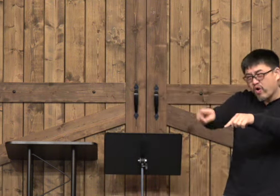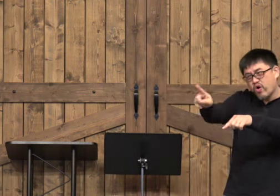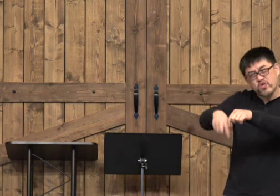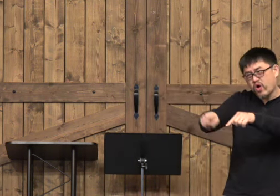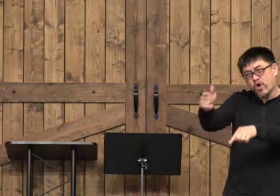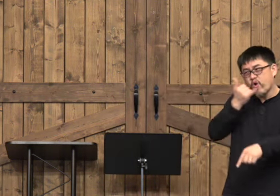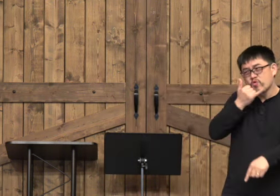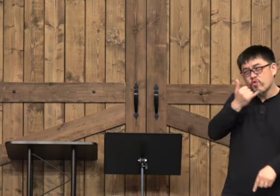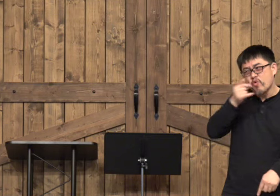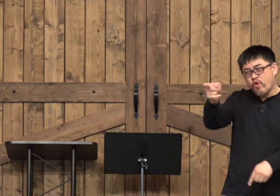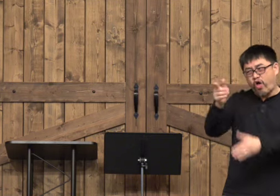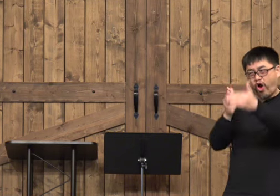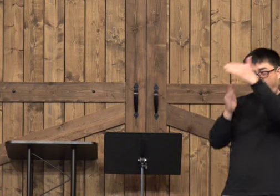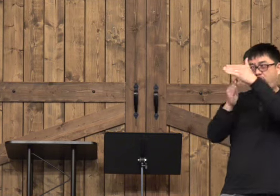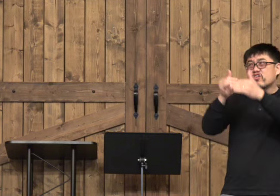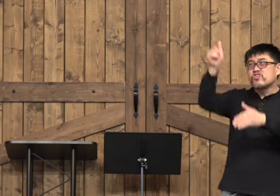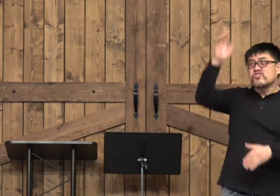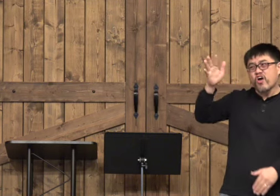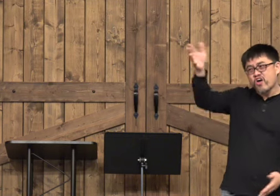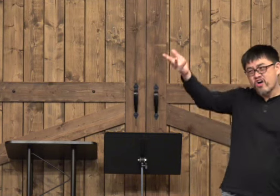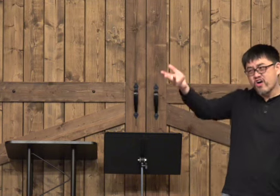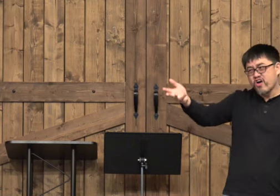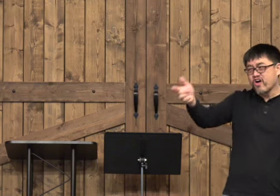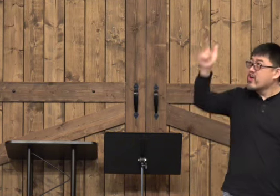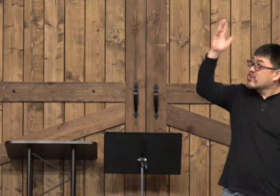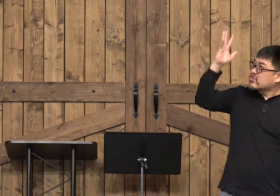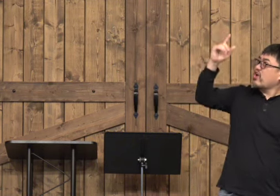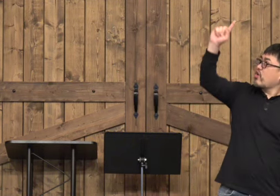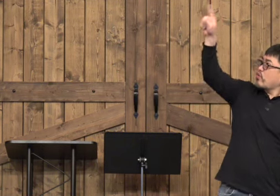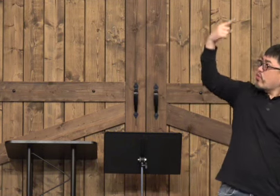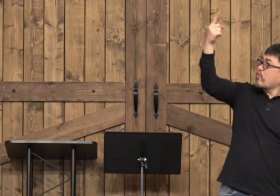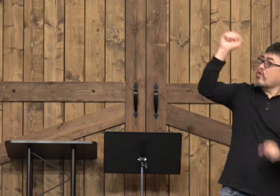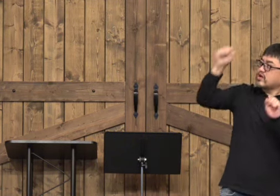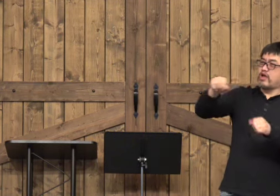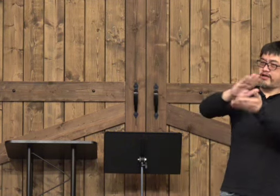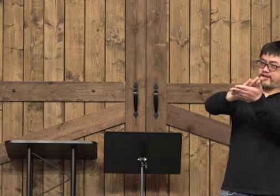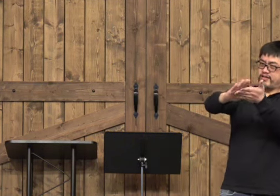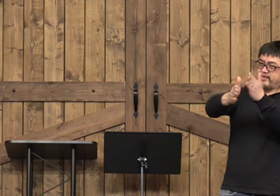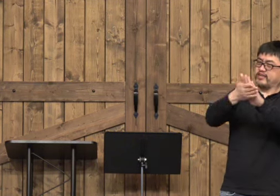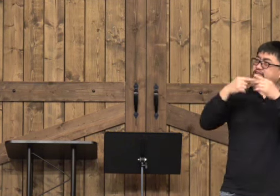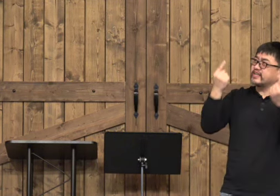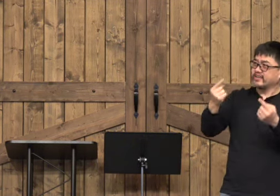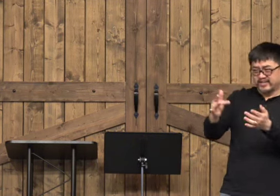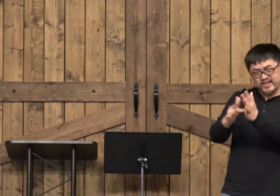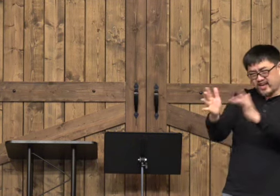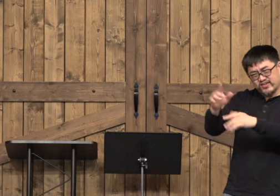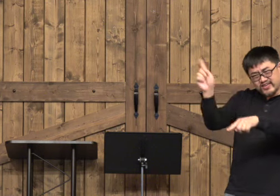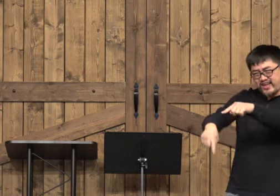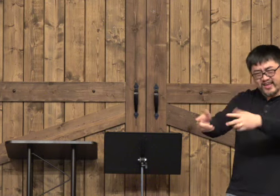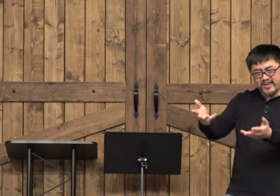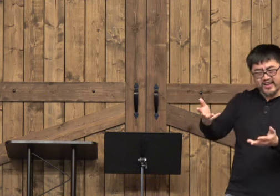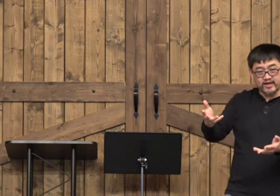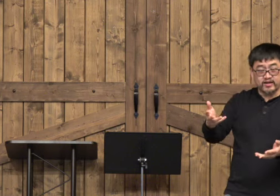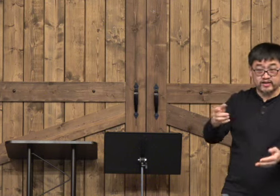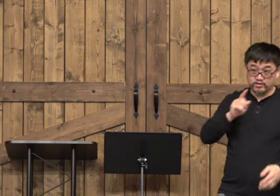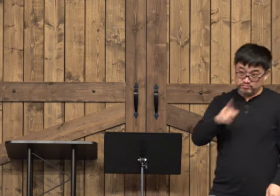were appalled at that. They were saying that he is speaking against God. Jesus doesn't have